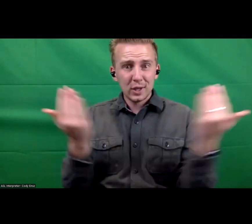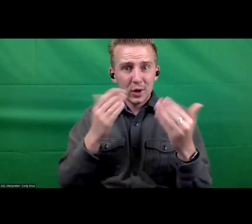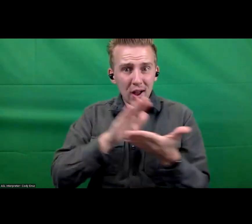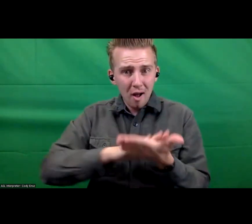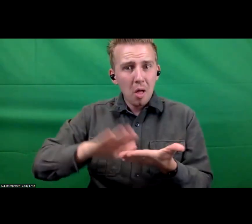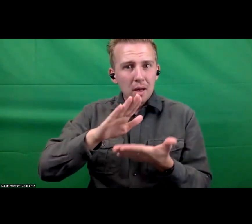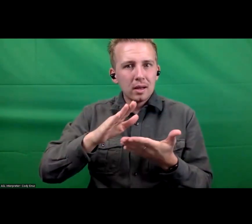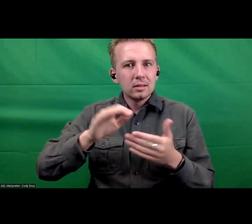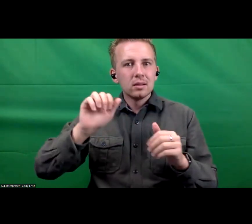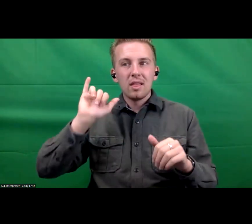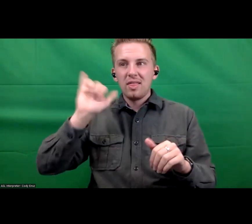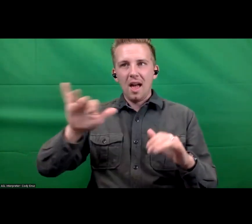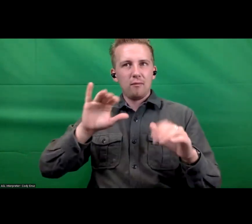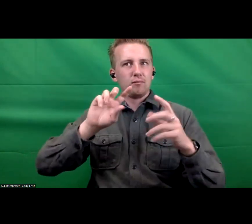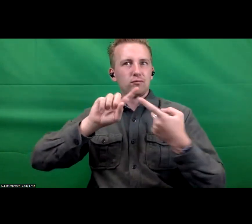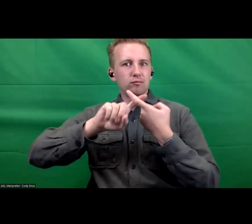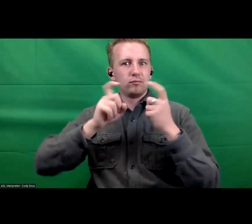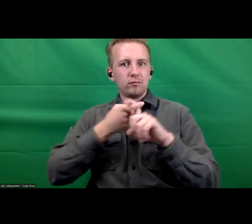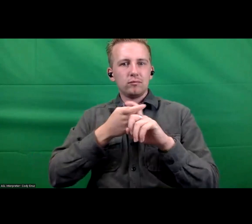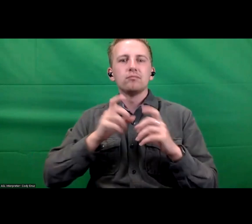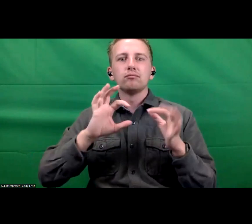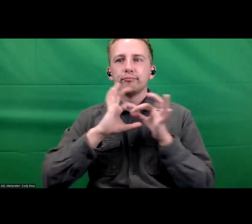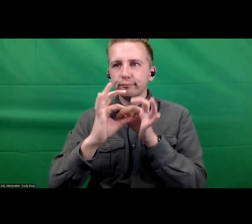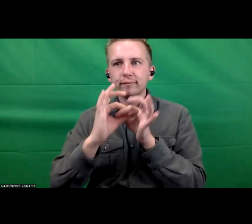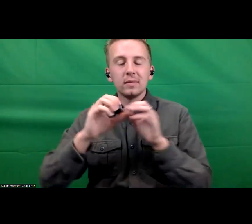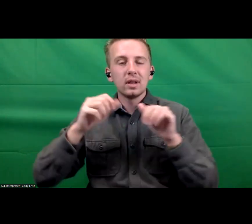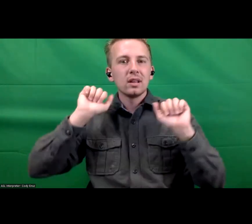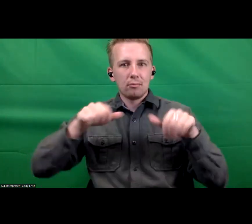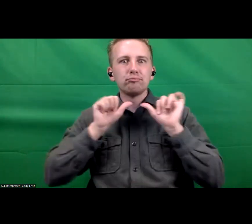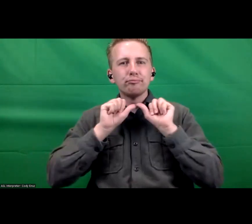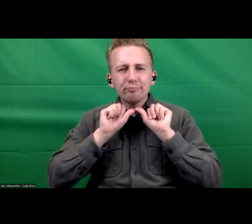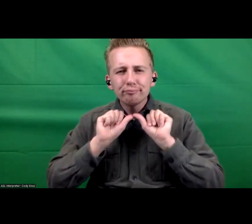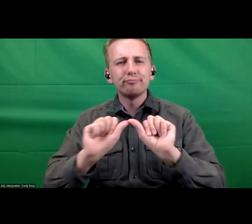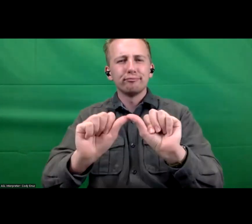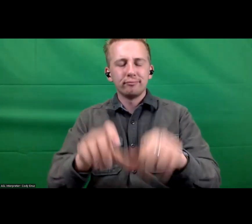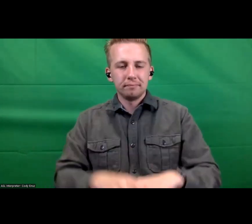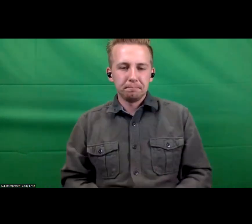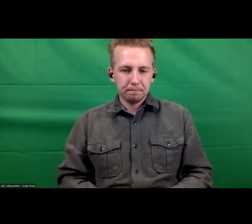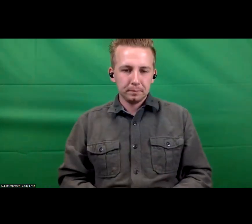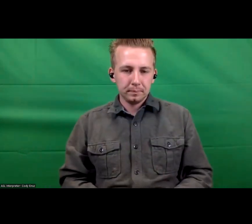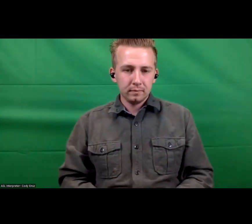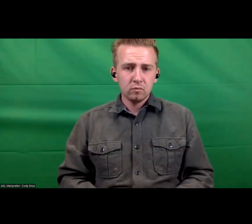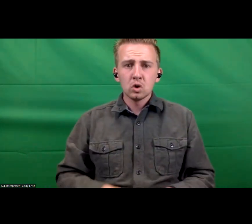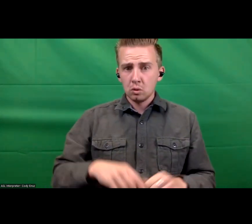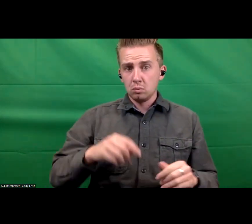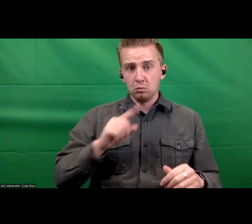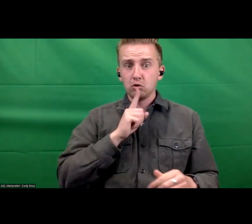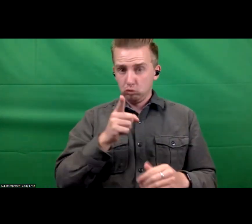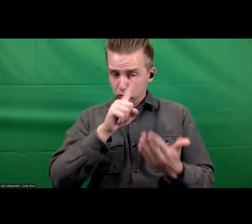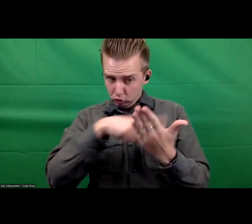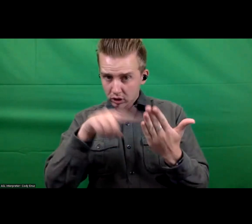Another thing is to meet your counselor, check in with them once or twice a semester.